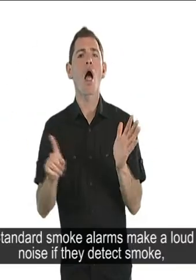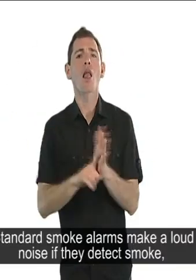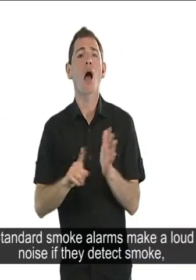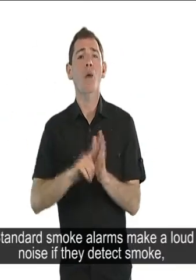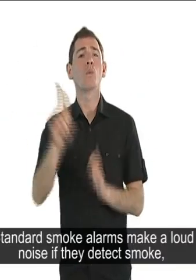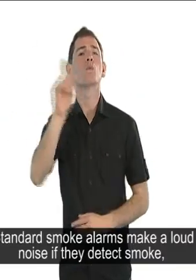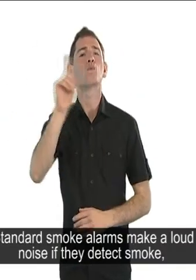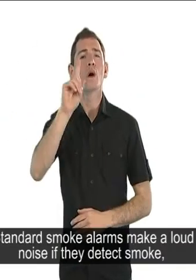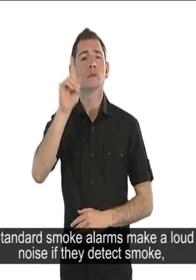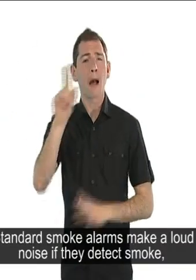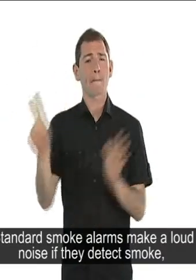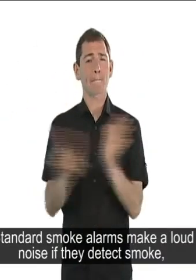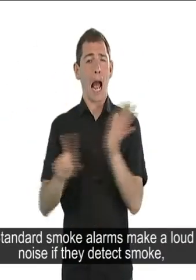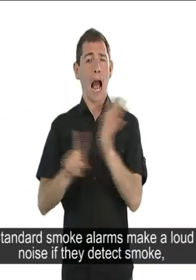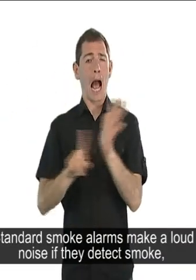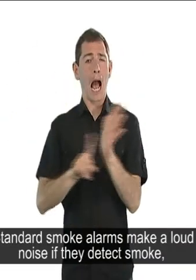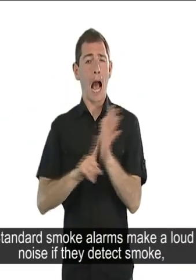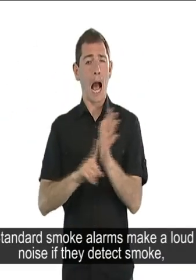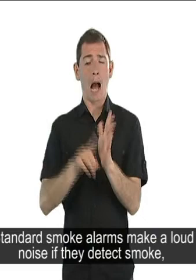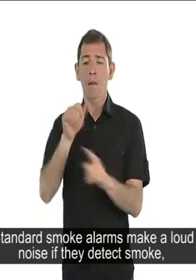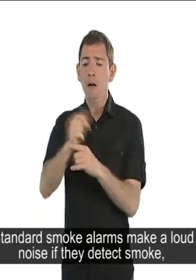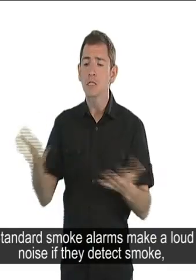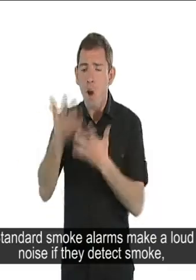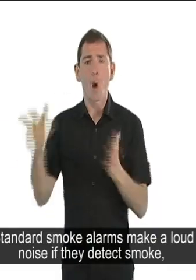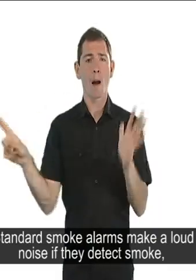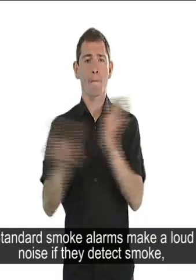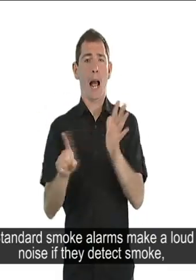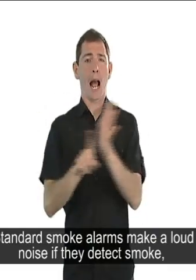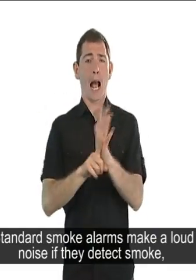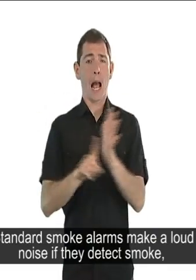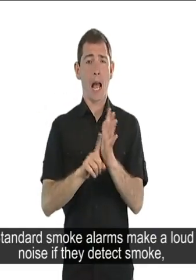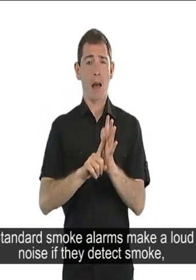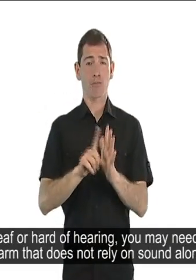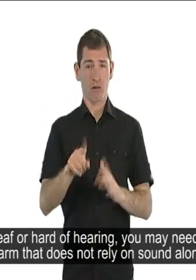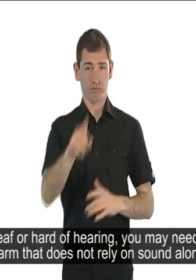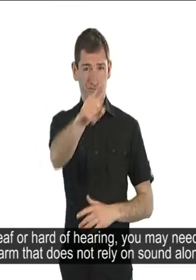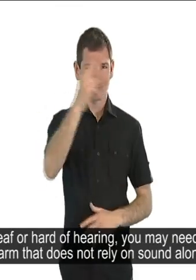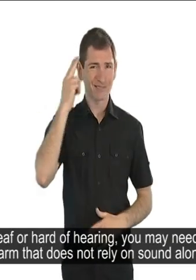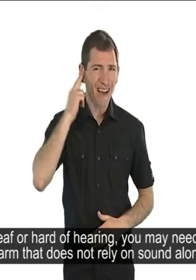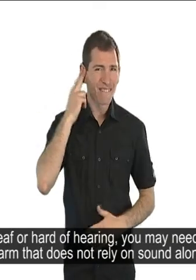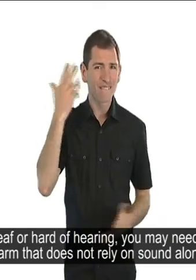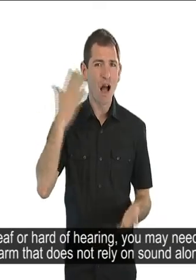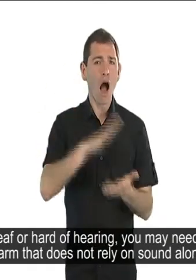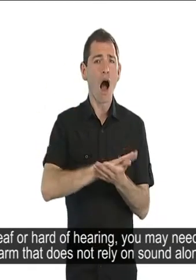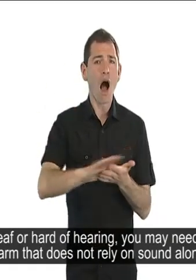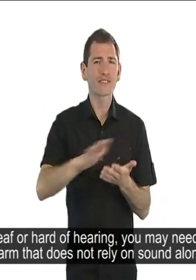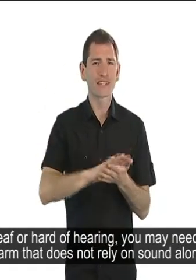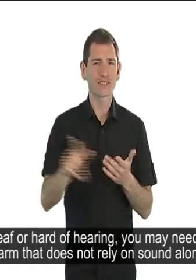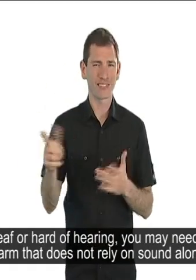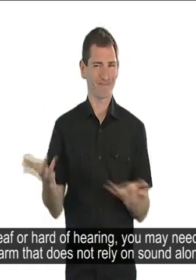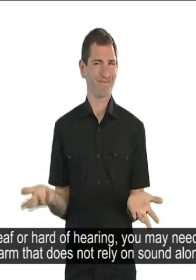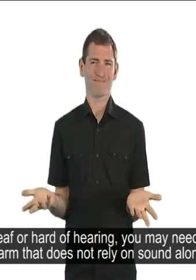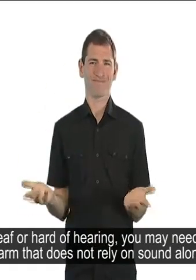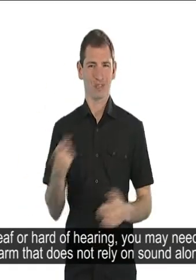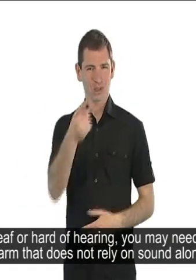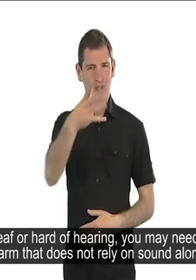smoke alarms make a loud noise if they detect smoke, but if you are deaf or hard of hearing, you may need an